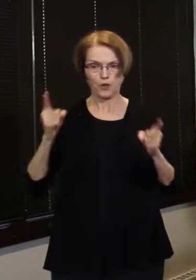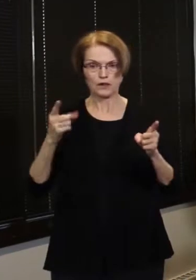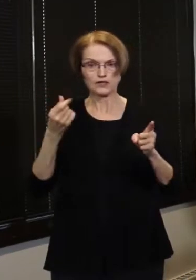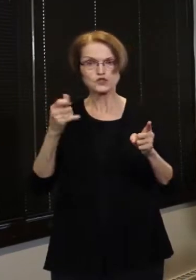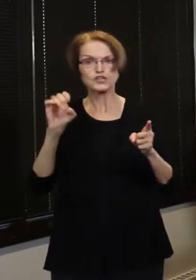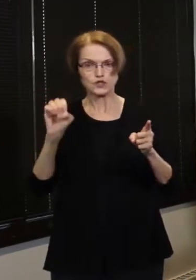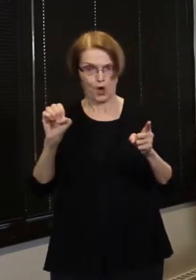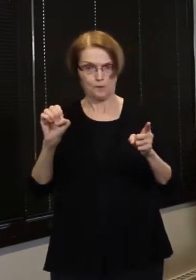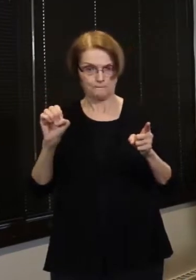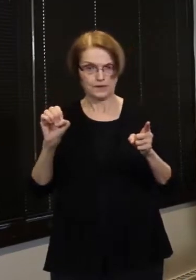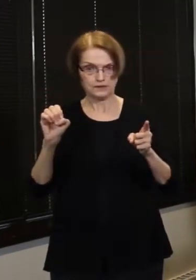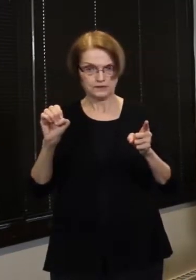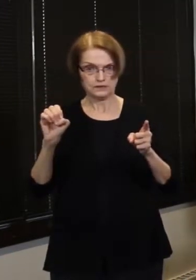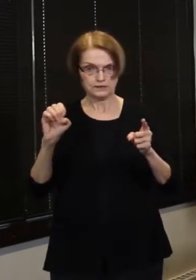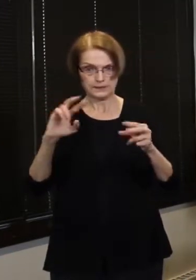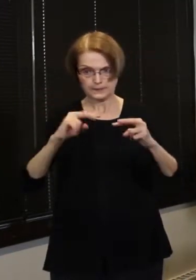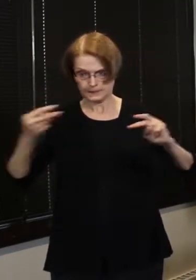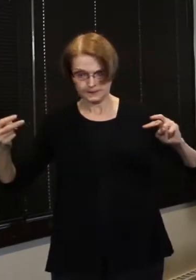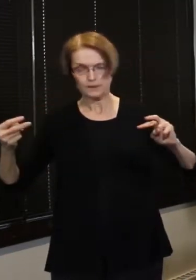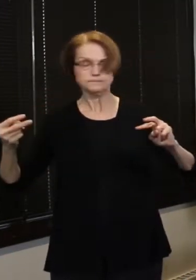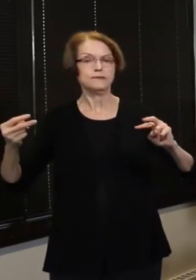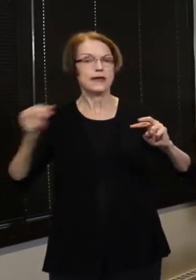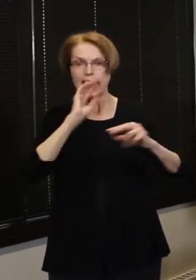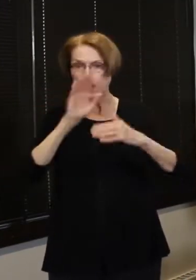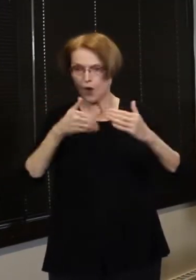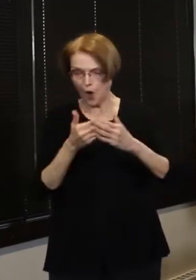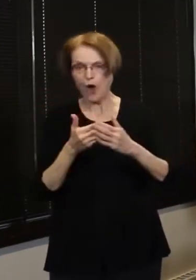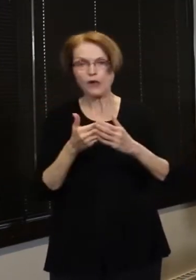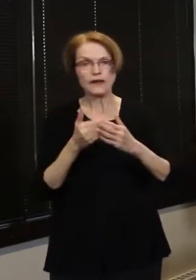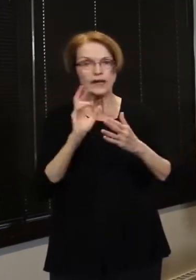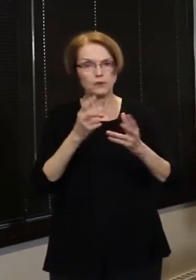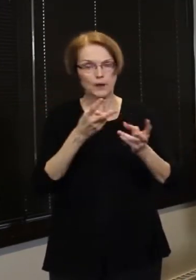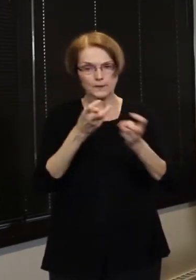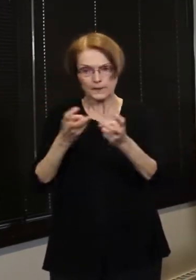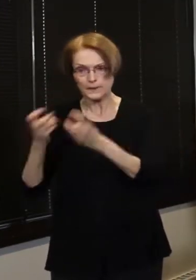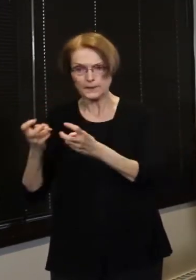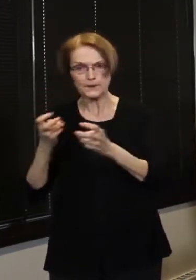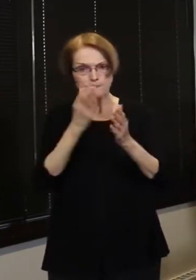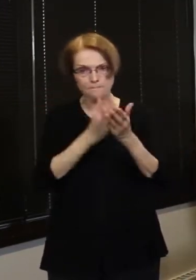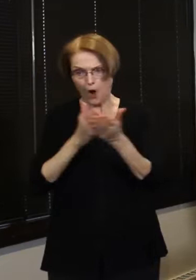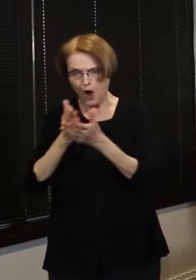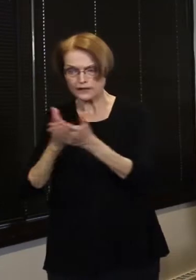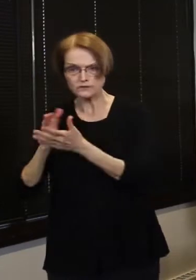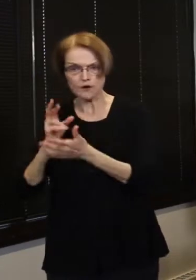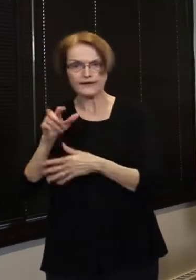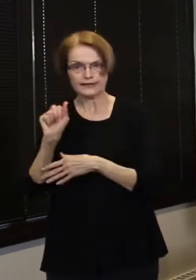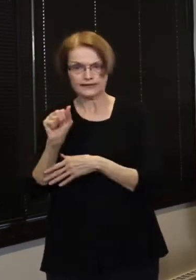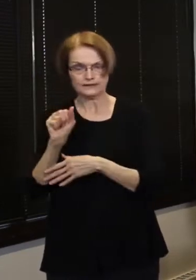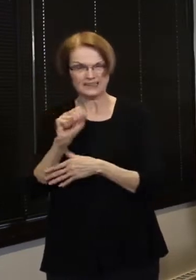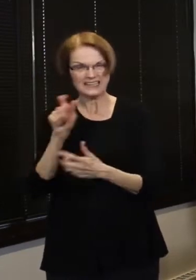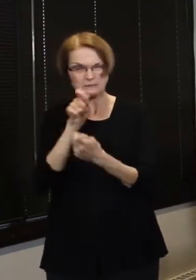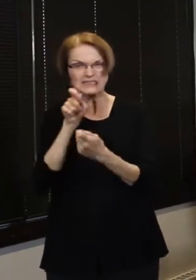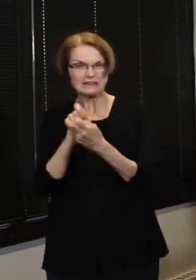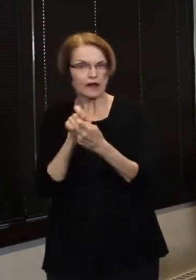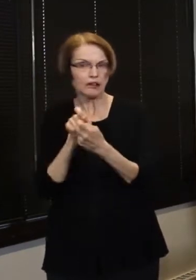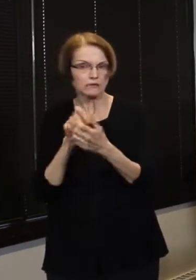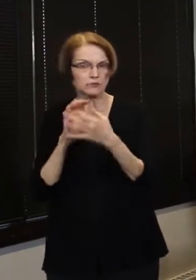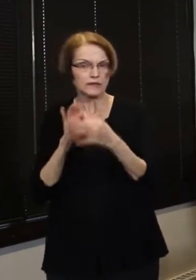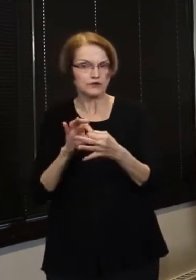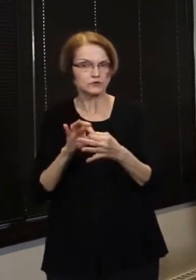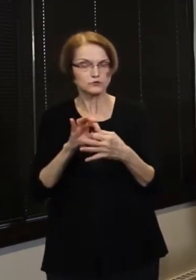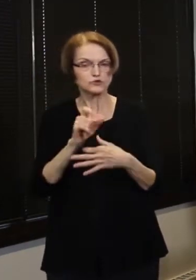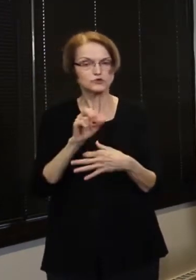individual snippets of RNA. Which are specific to COVID-19, to